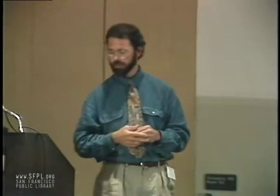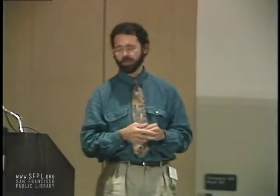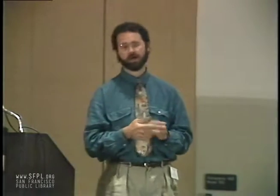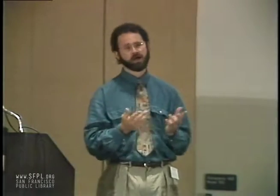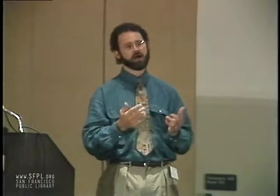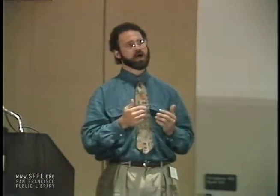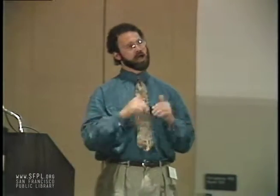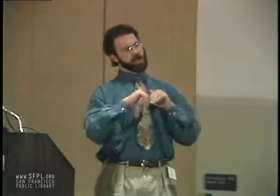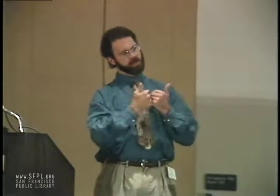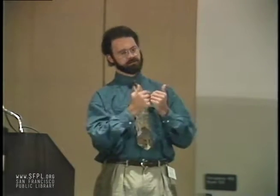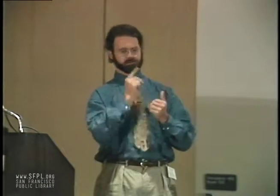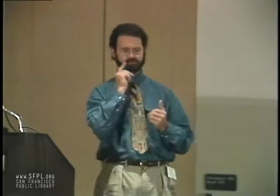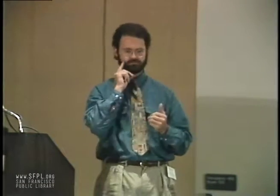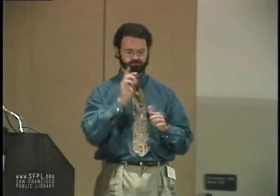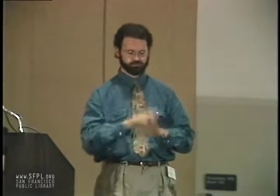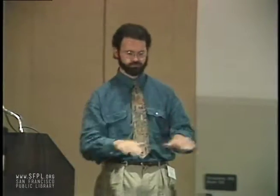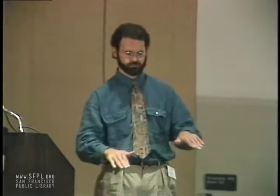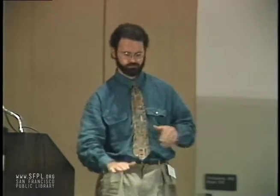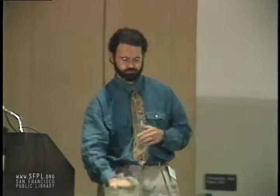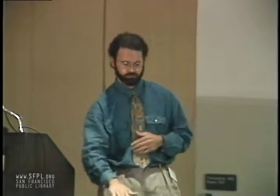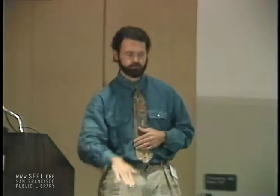And deaf people as other outsiders.